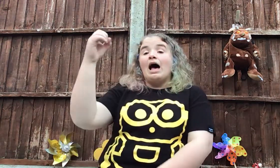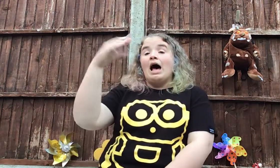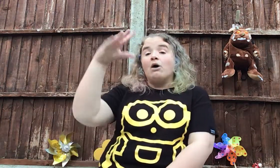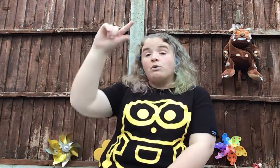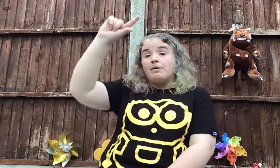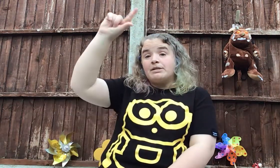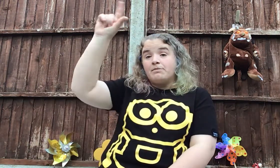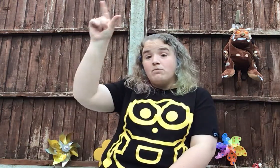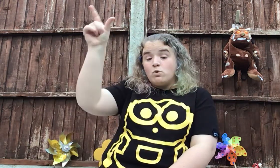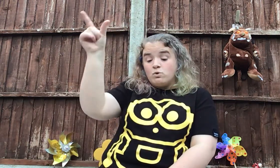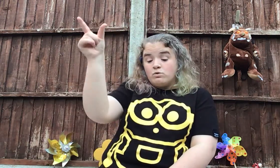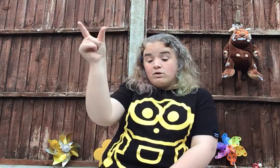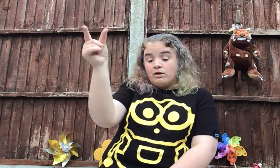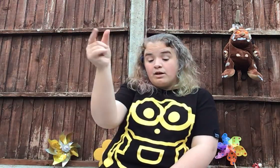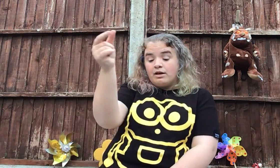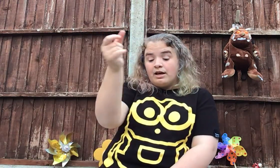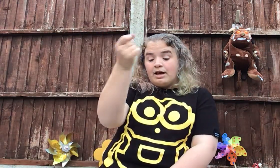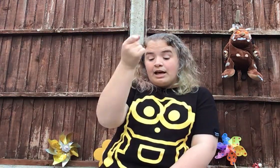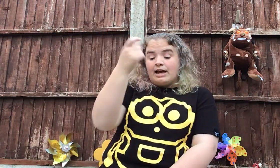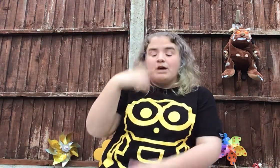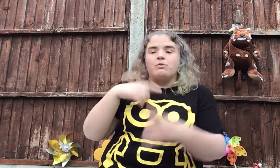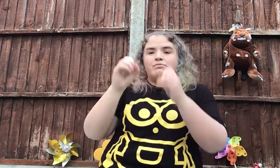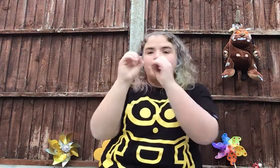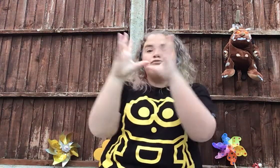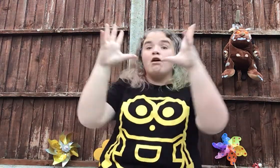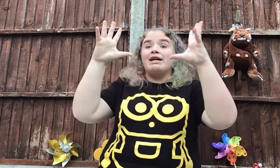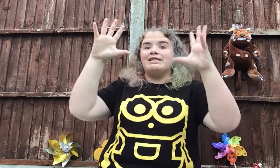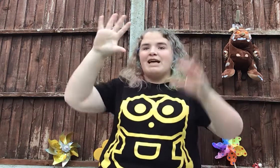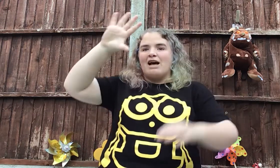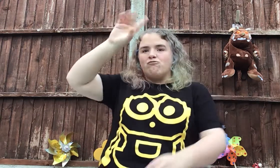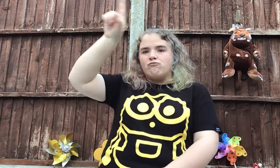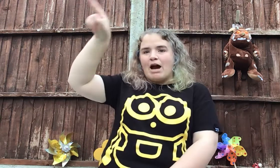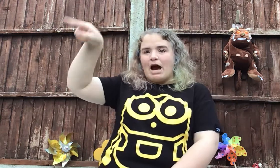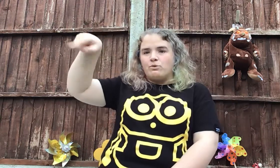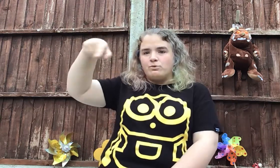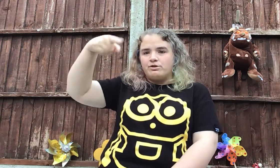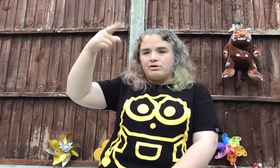Out comes the moon. It was bright and round.